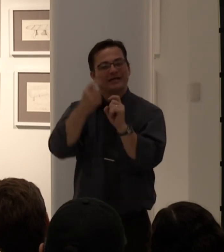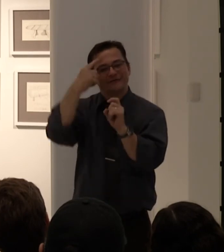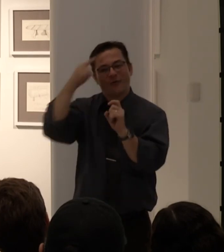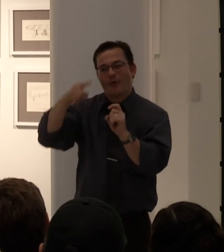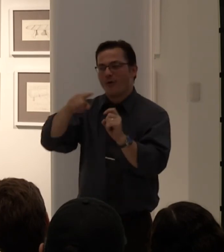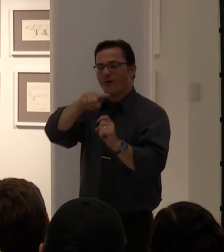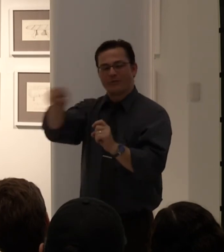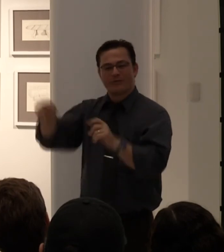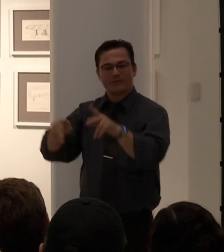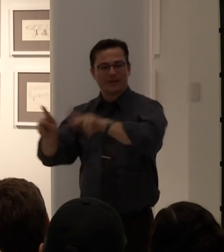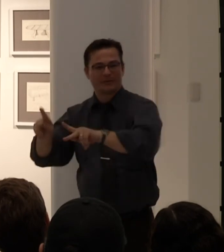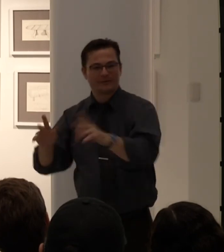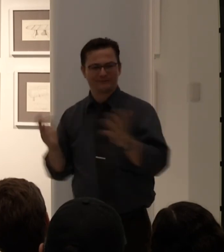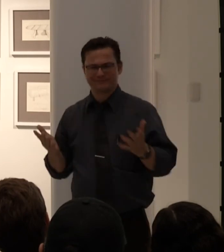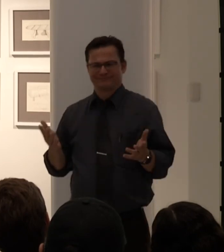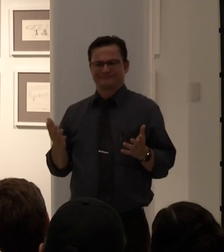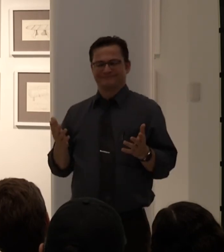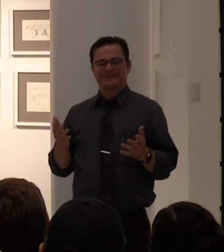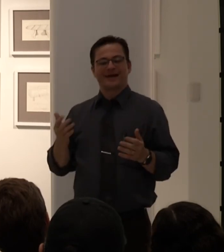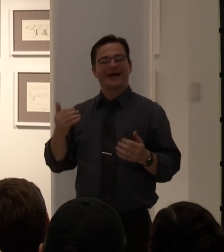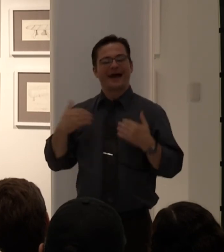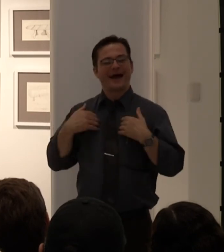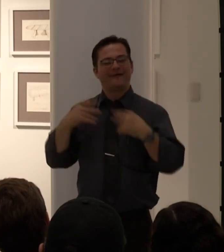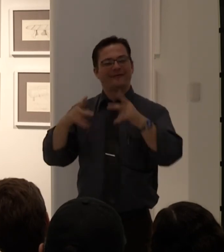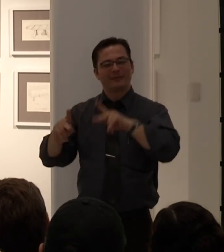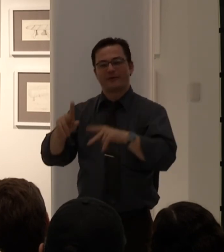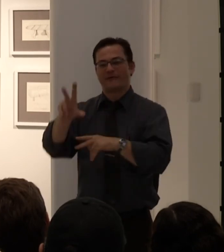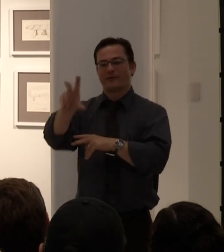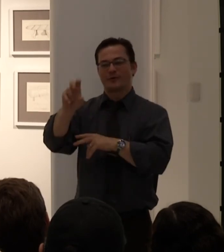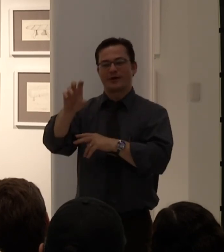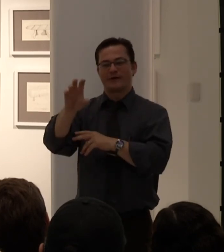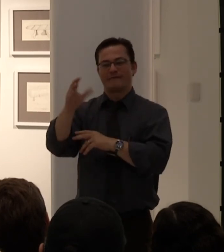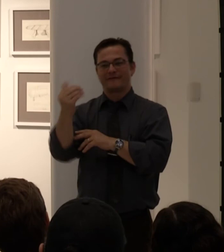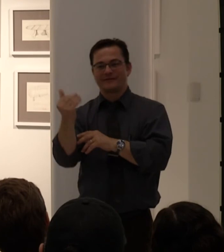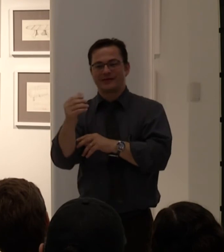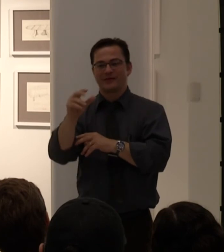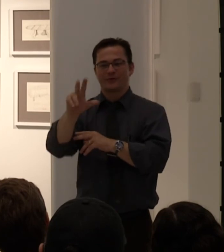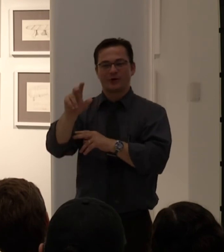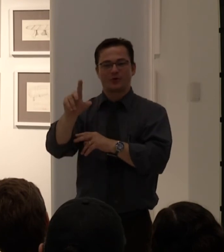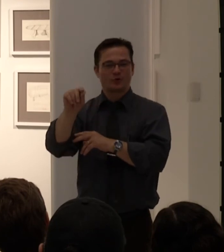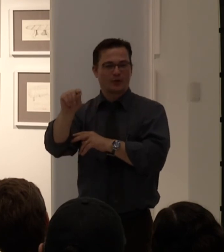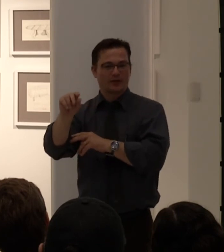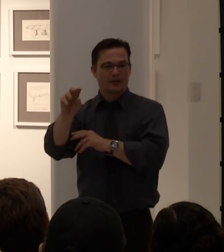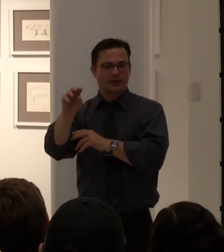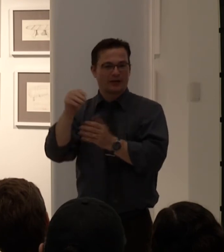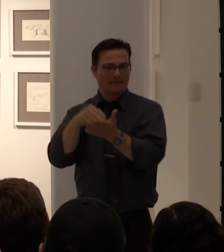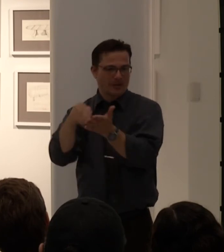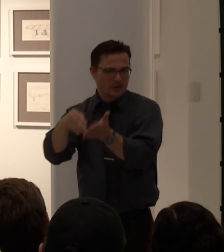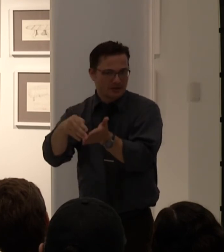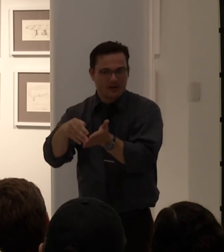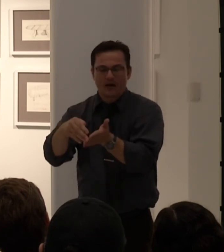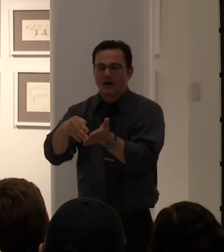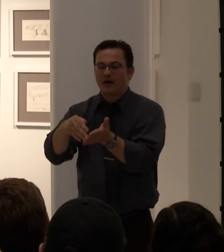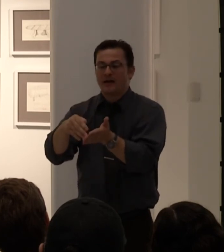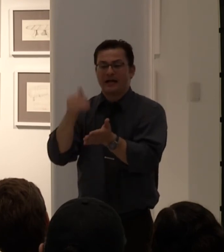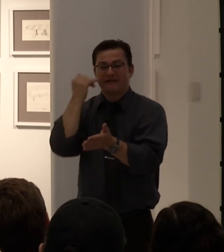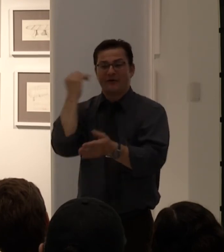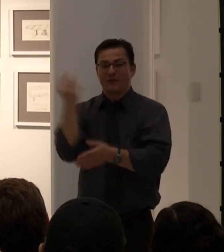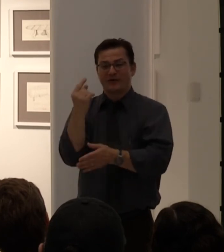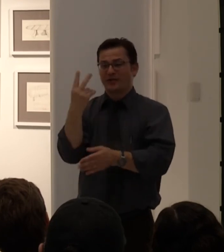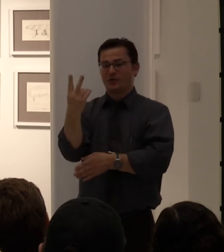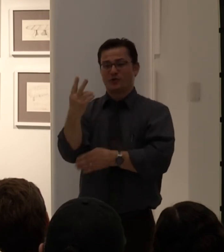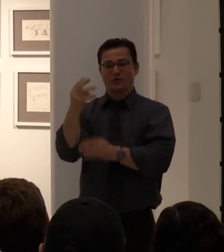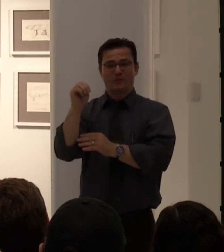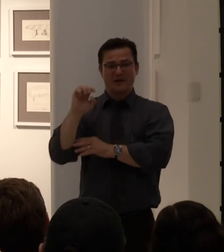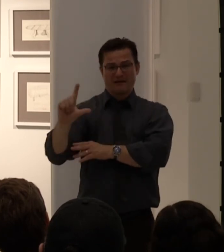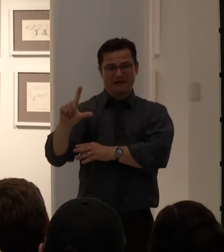growing population? When you have a population of 315, 320 million, if we only reach 2 million